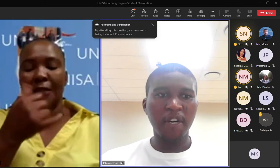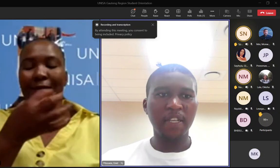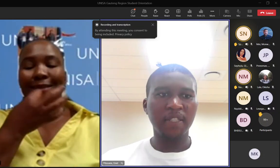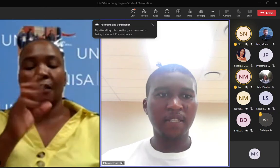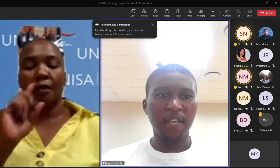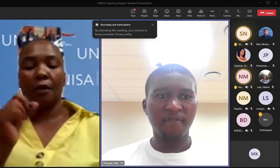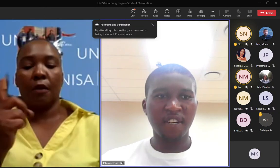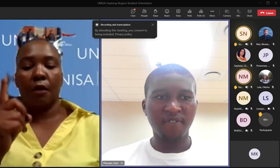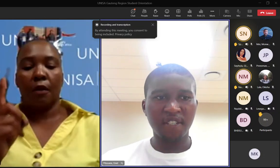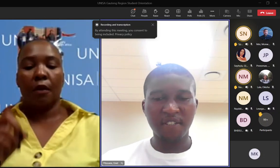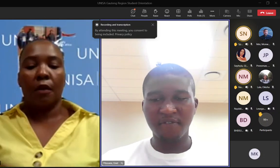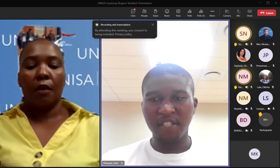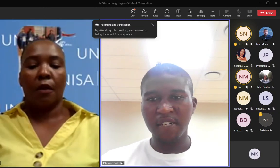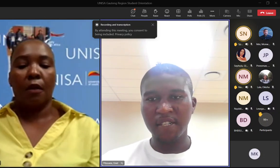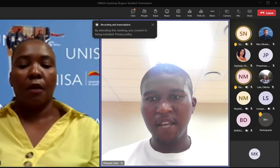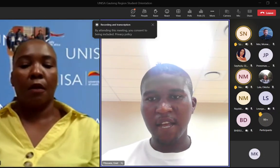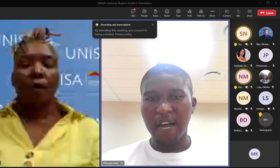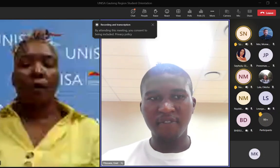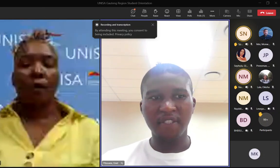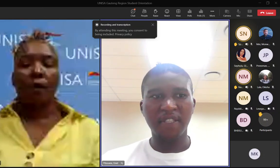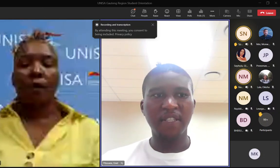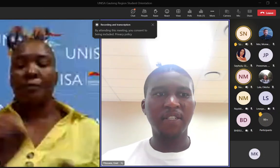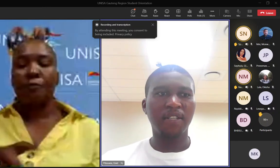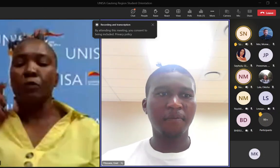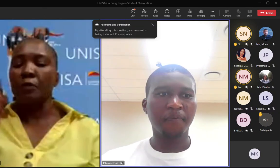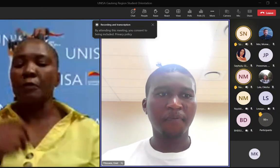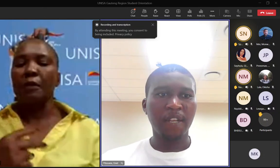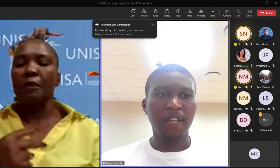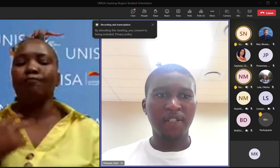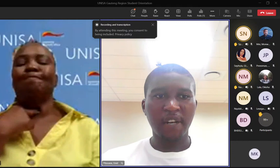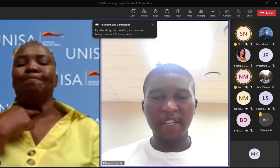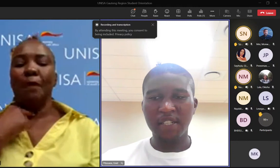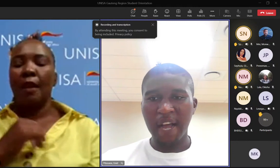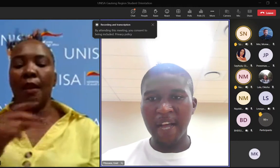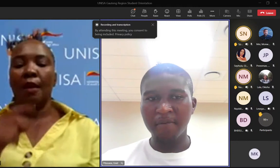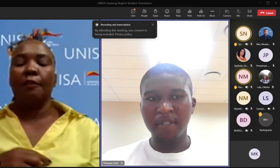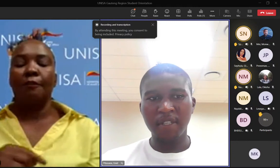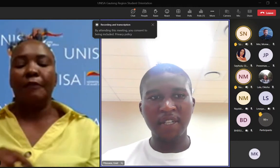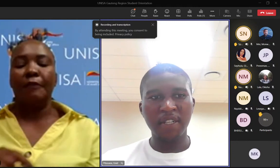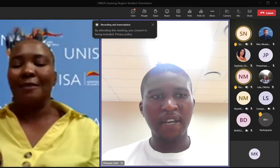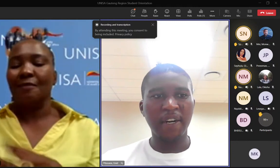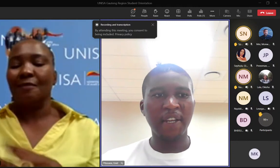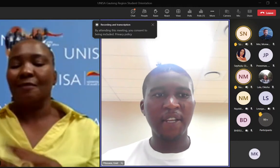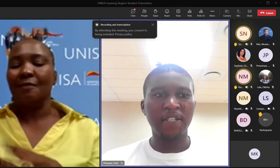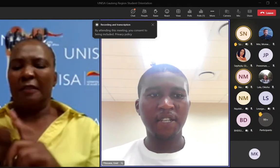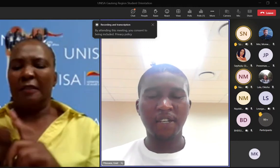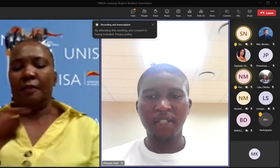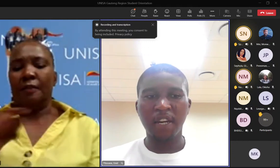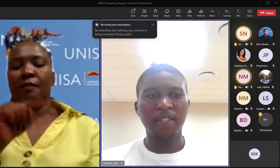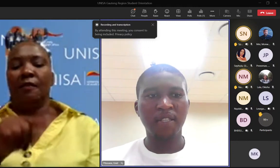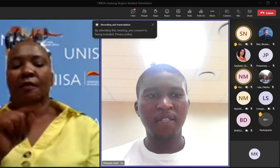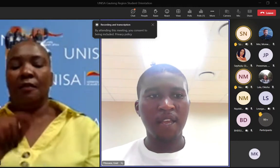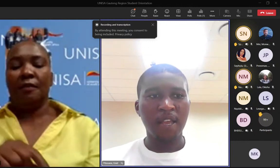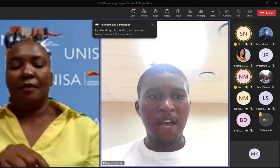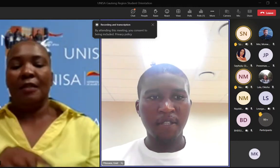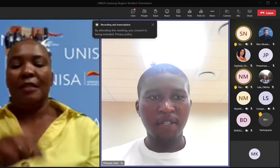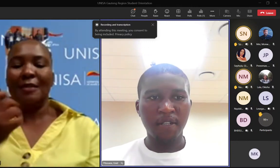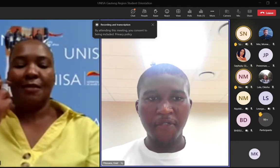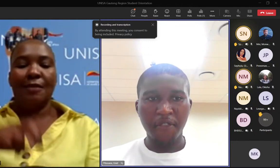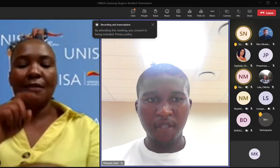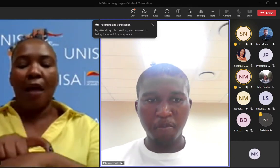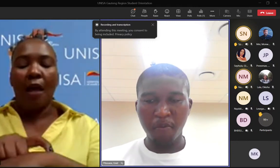Gloom and despondency have never defeated adversity trying times need courage and resilience